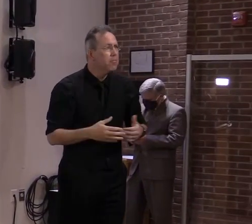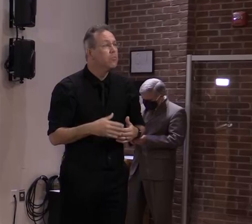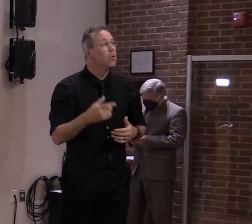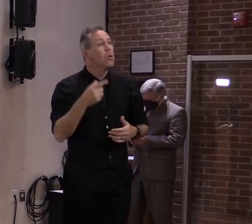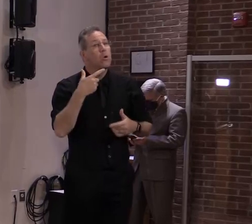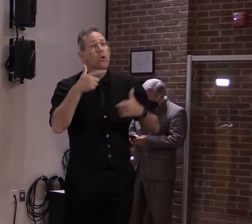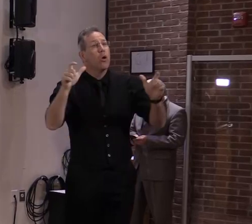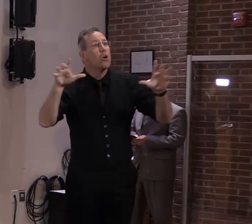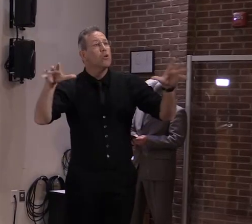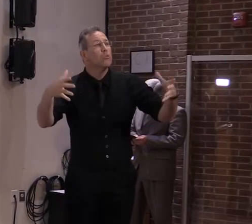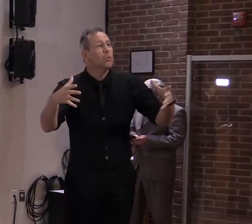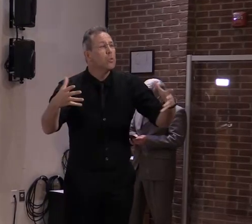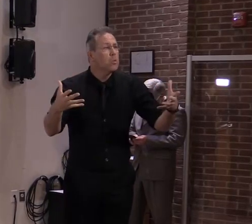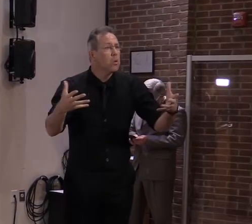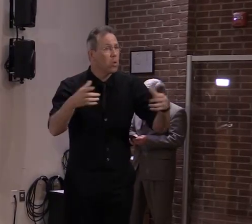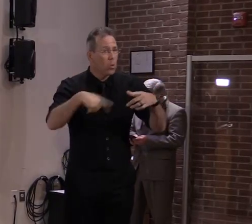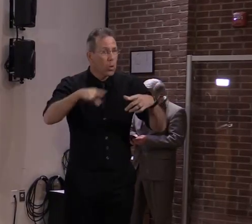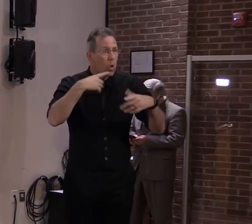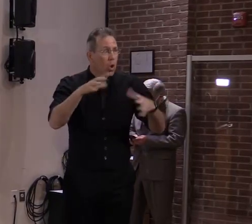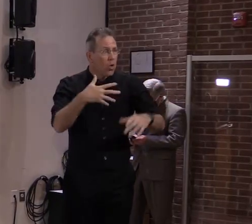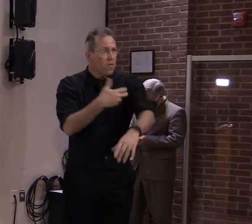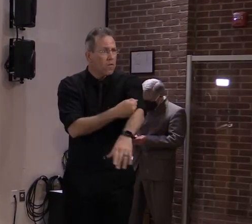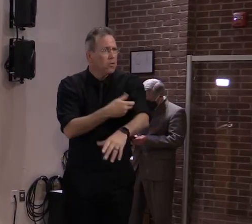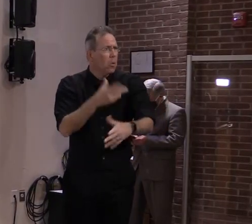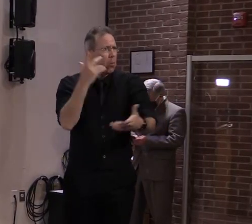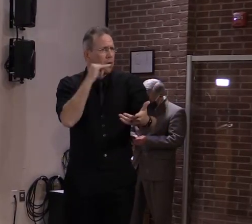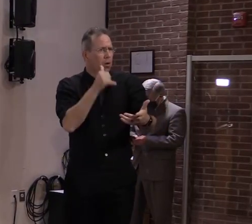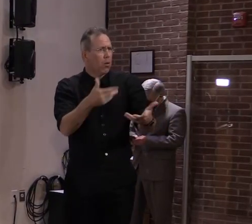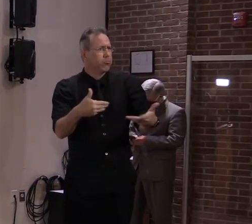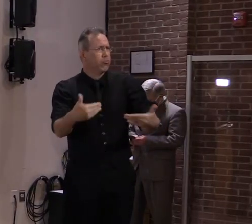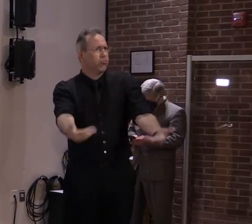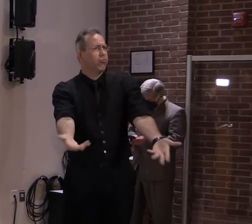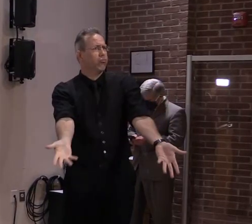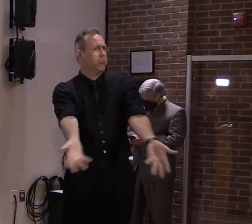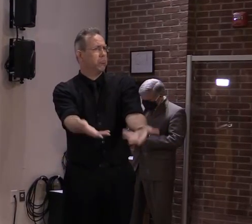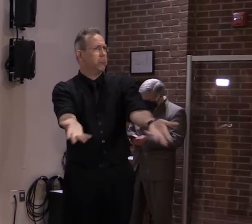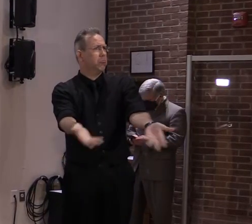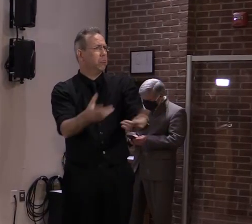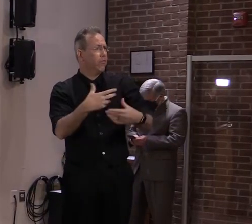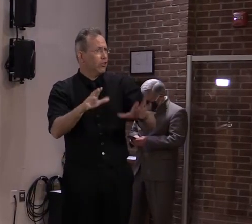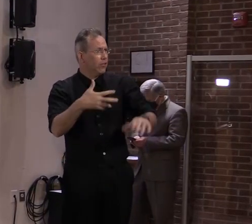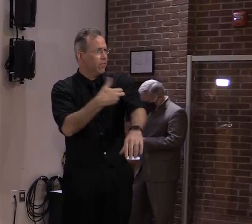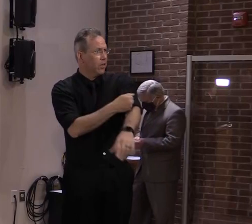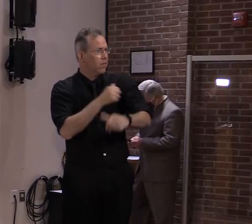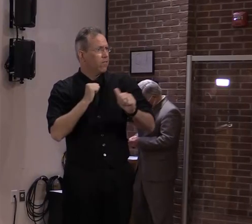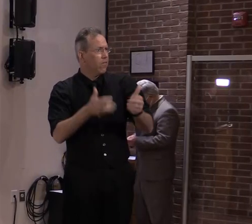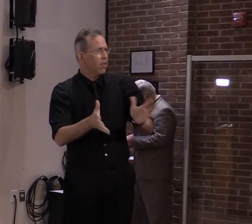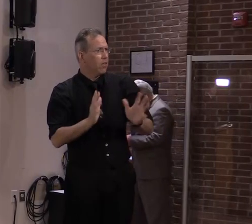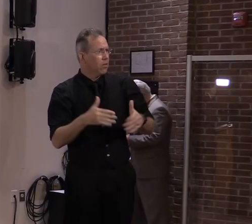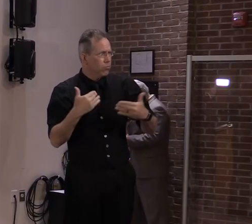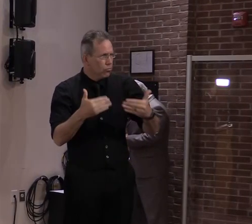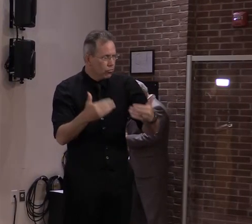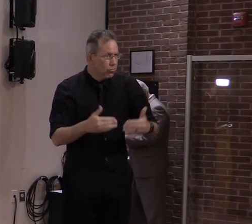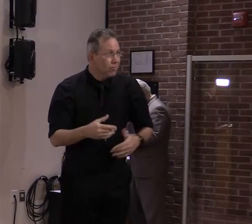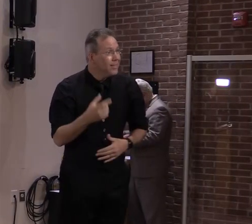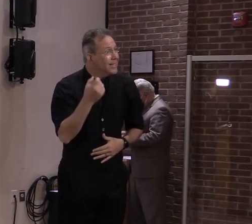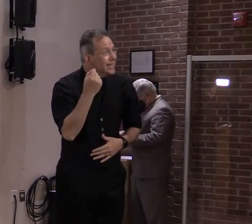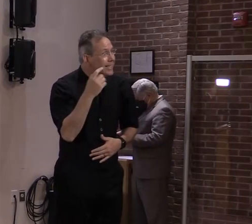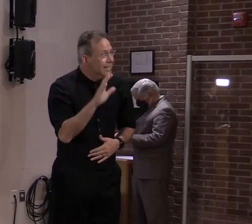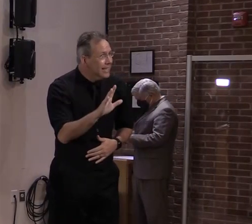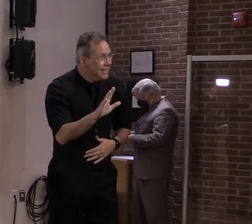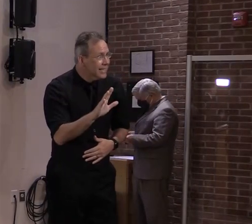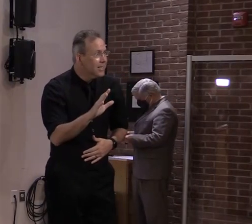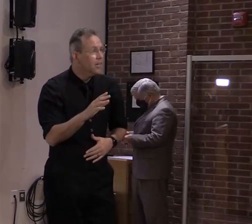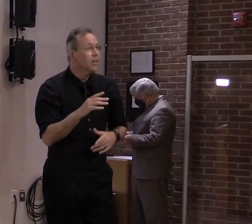of vaccinated over that. So I would think it would be in the best interests of a business who wants